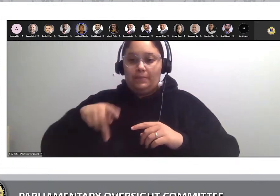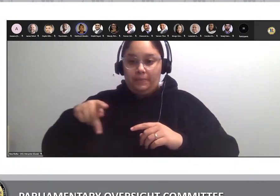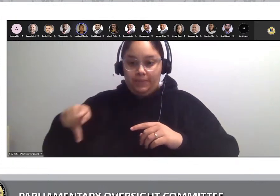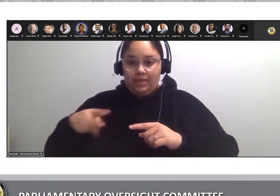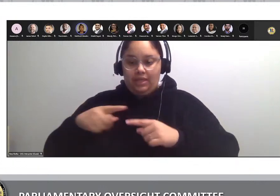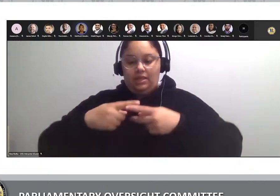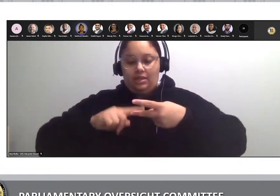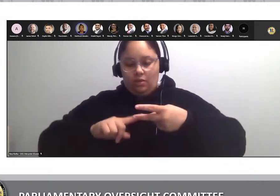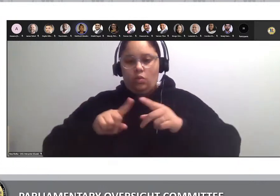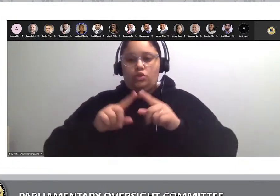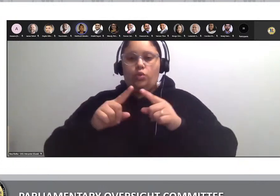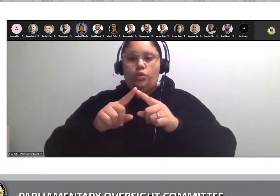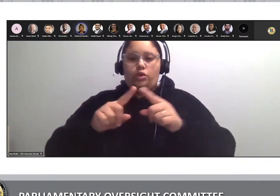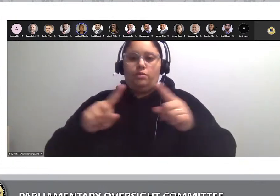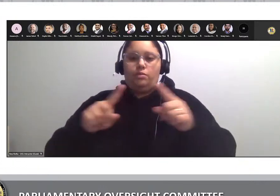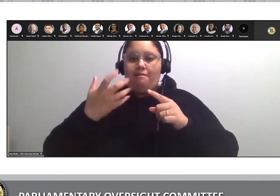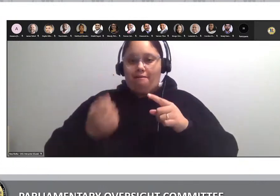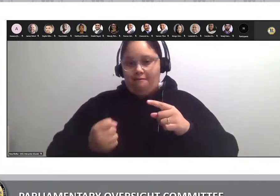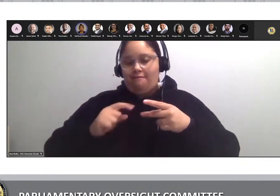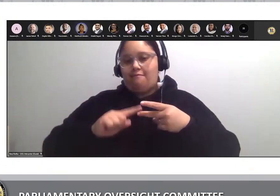WCPP, and then you have the department.